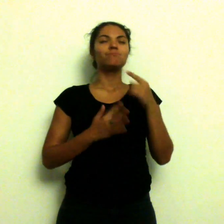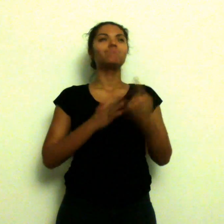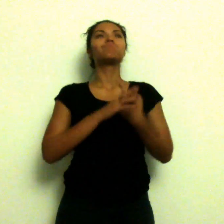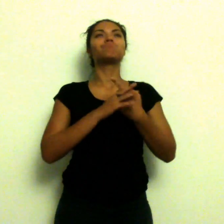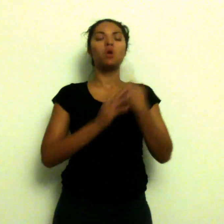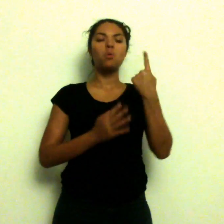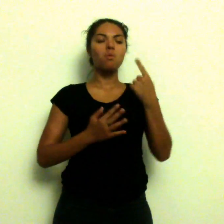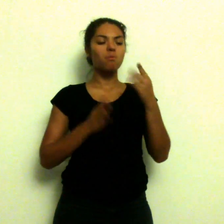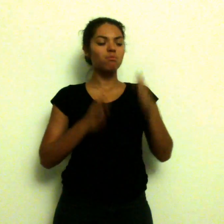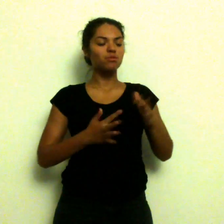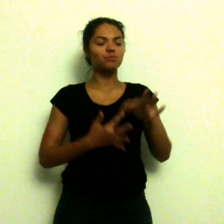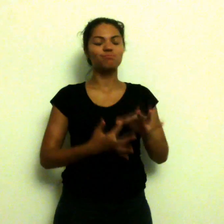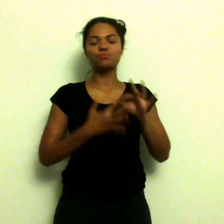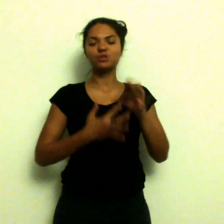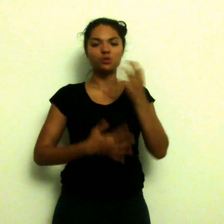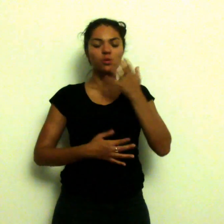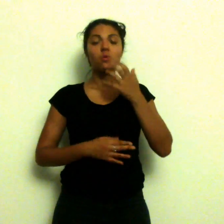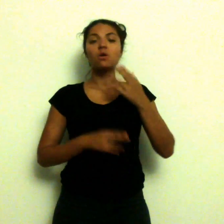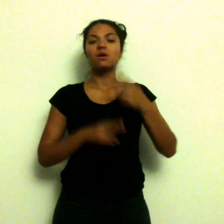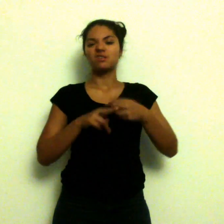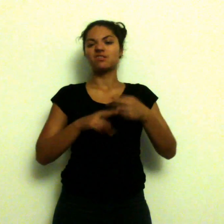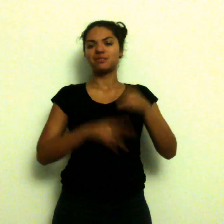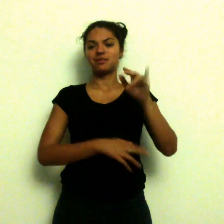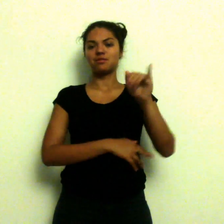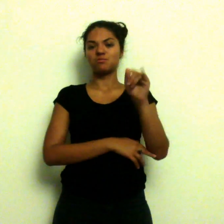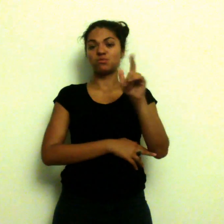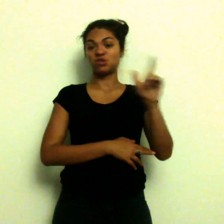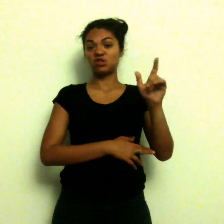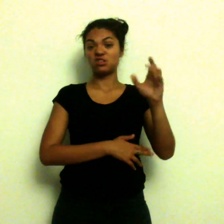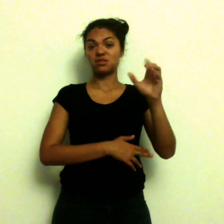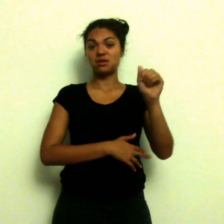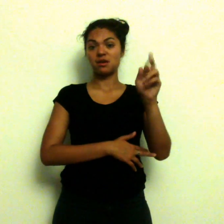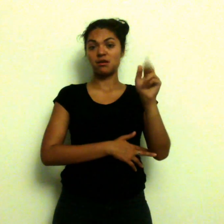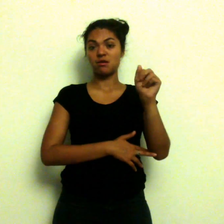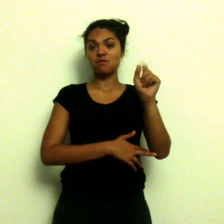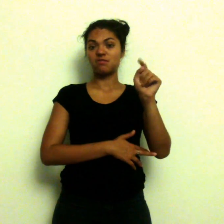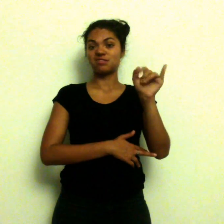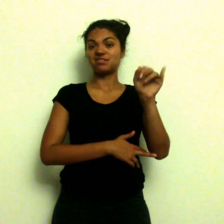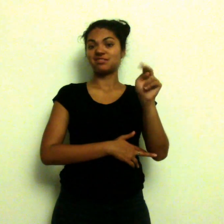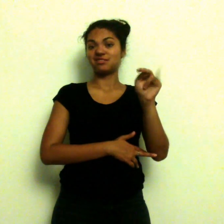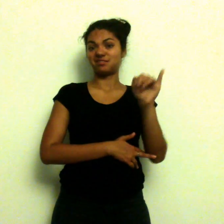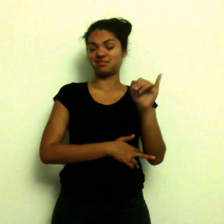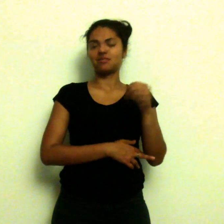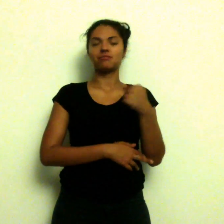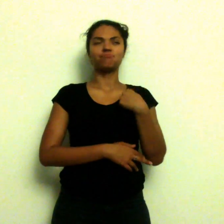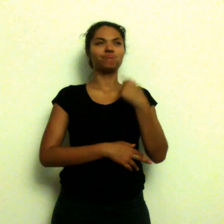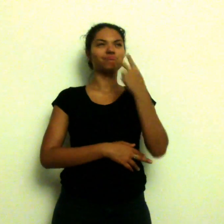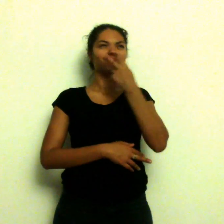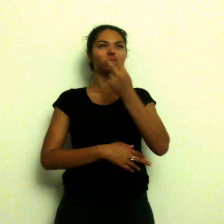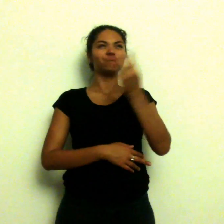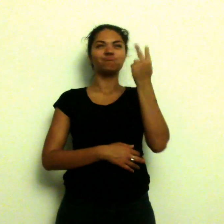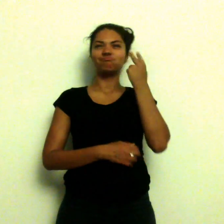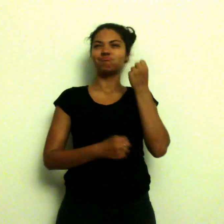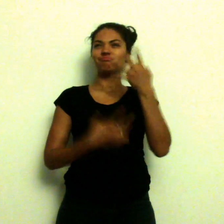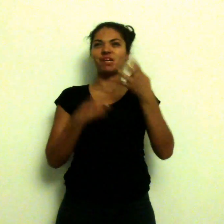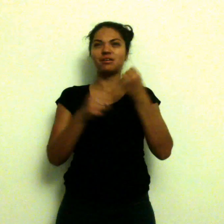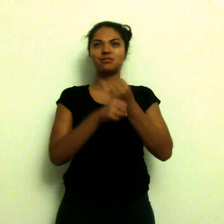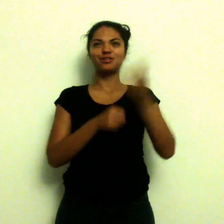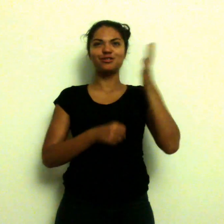our team is Jill Caratini. I still remember the day she walked into our office for the first time several years ago. And what a